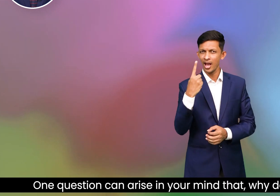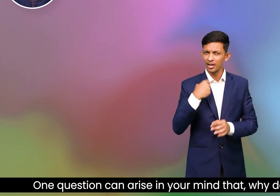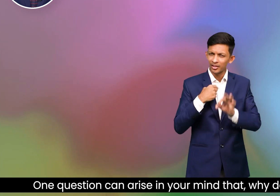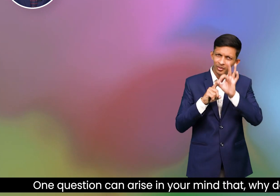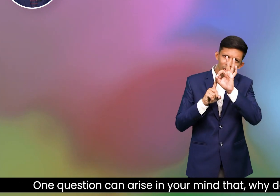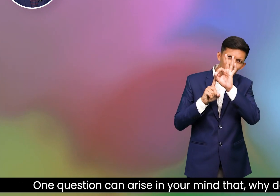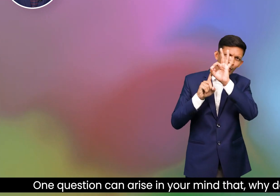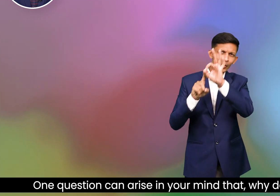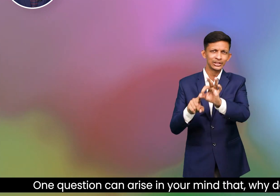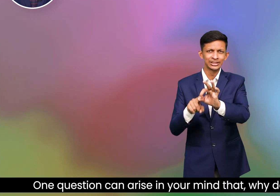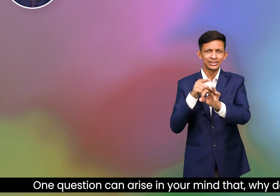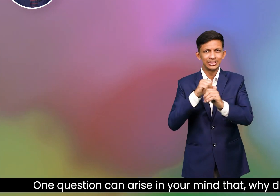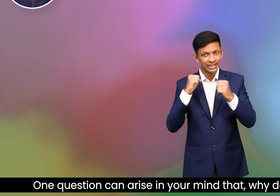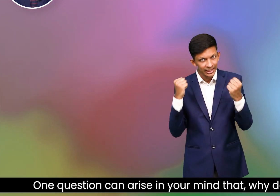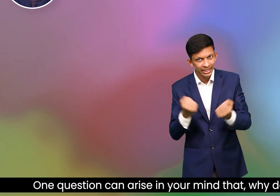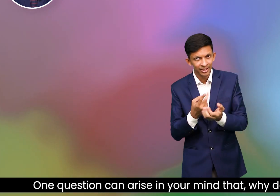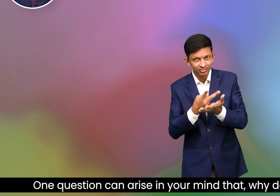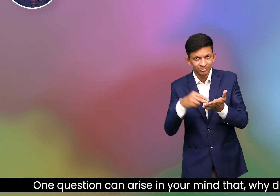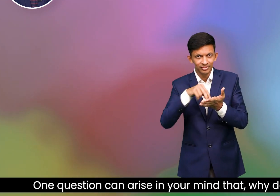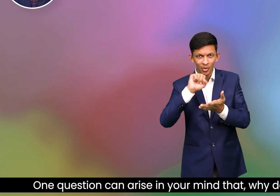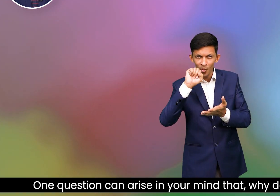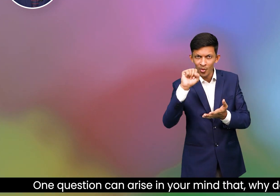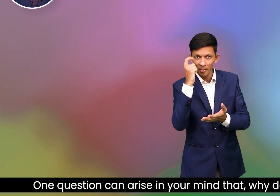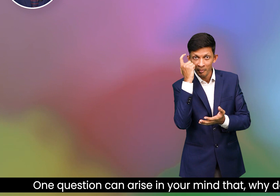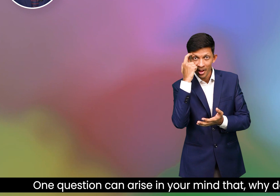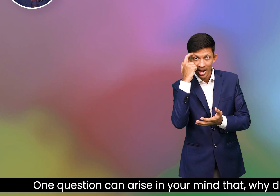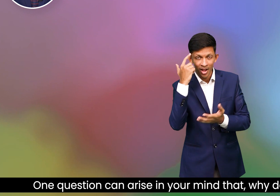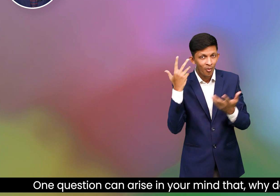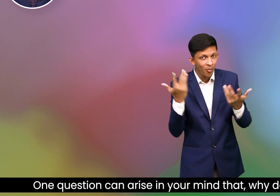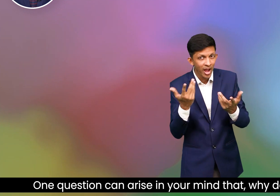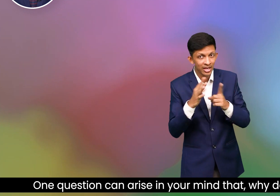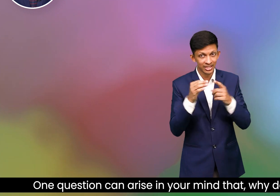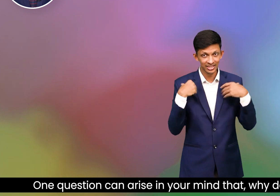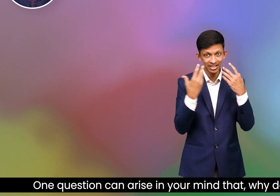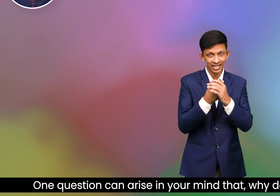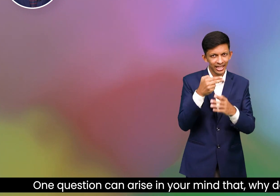One question can arise in your mind that why do we name element?